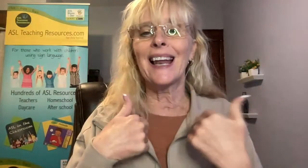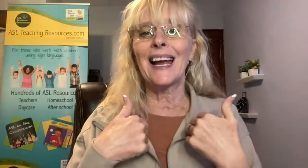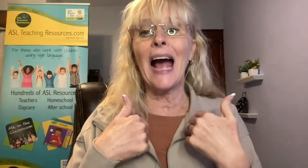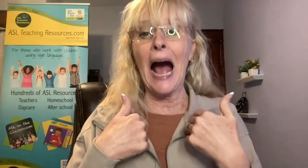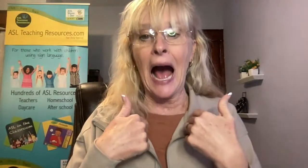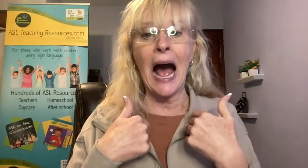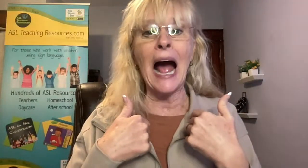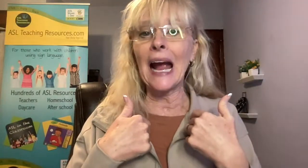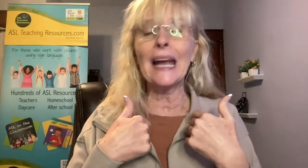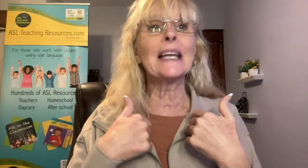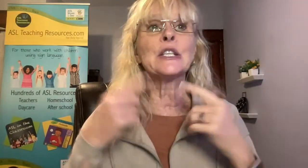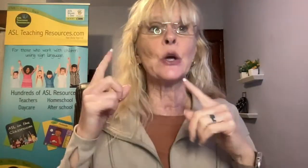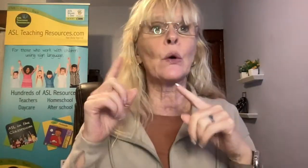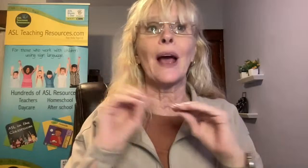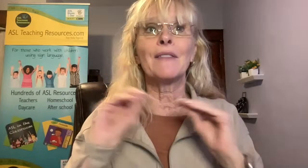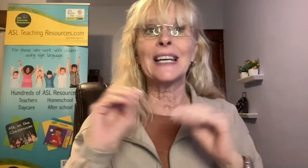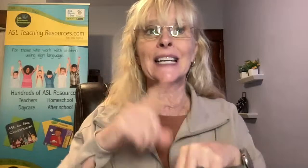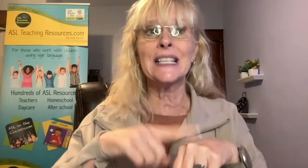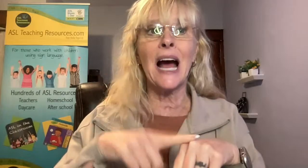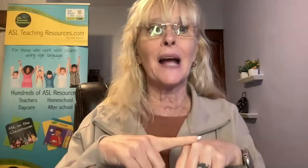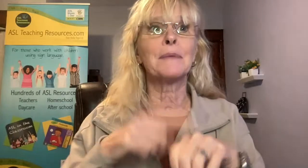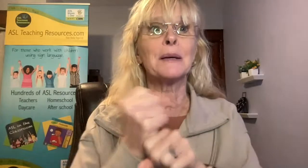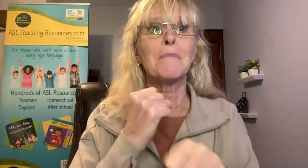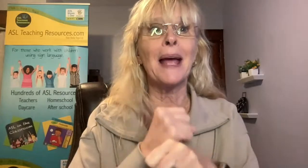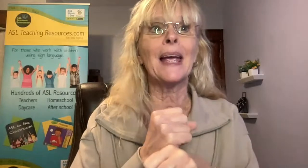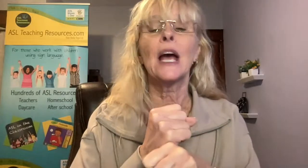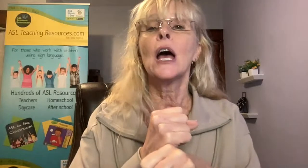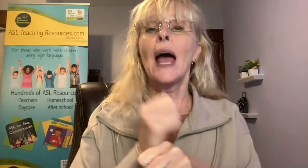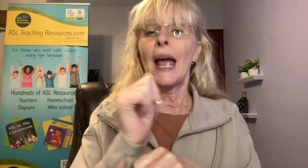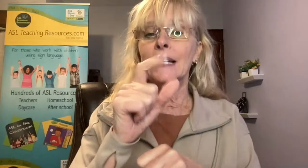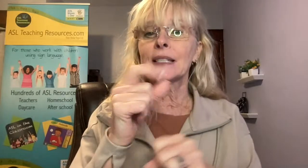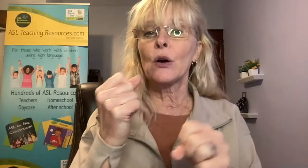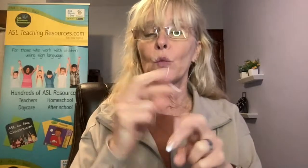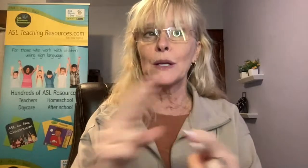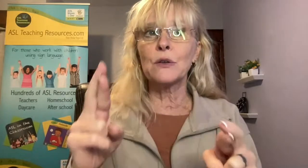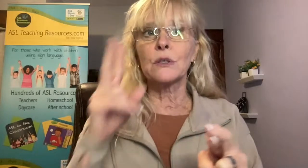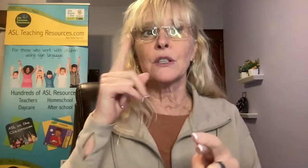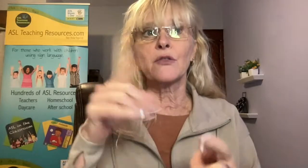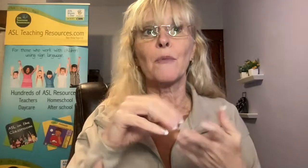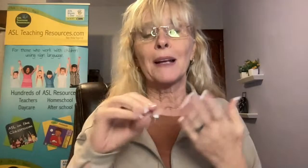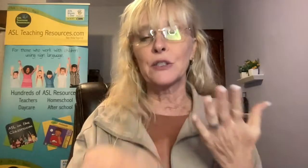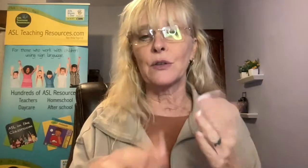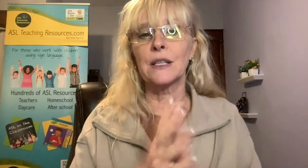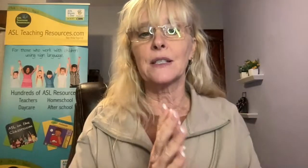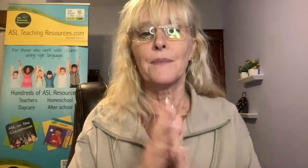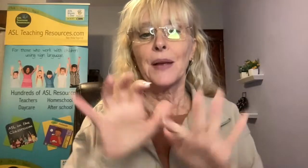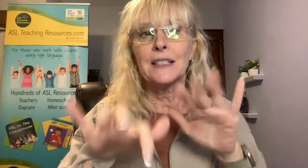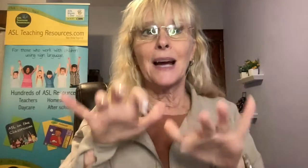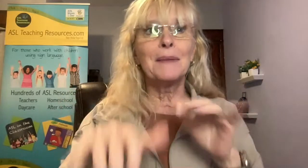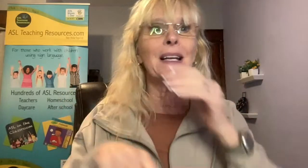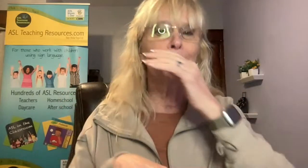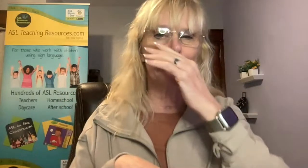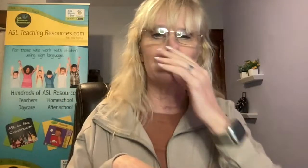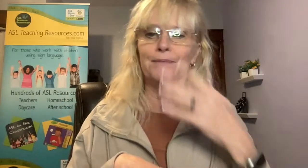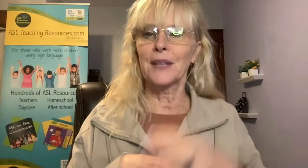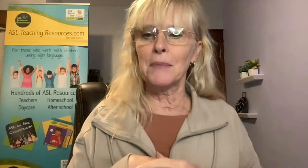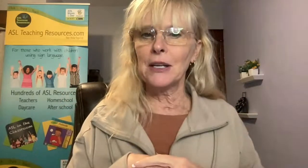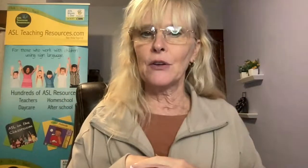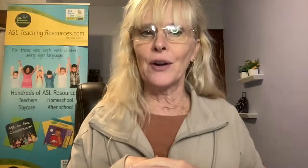like I don't have any time to make ASL resources for my students. Type that in there. Let me know your